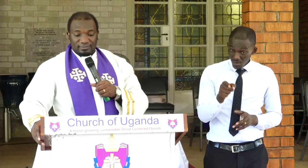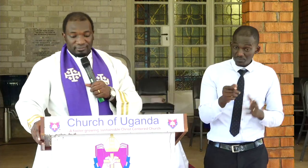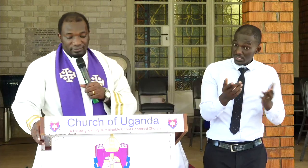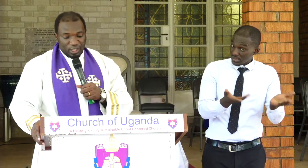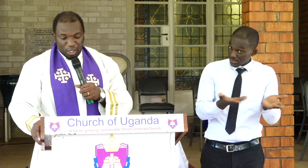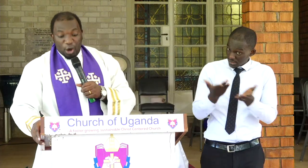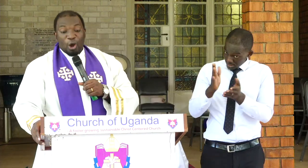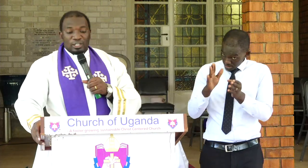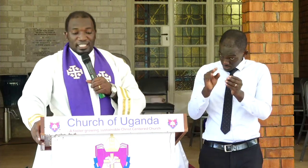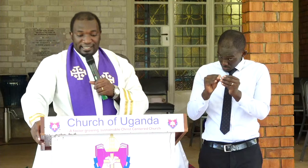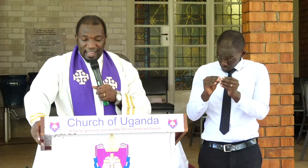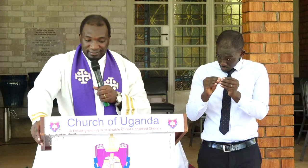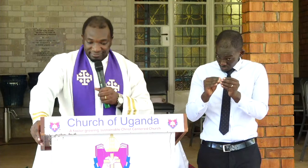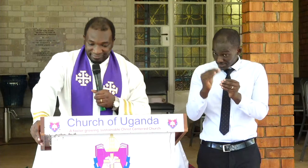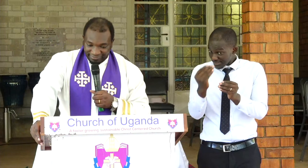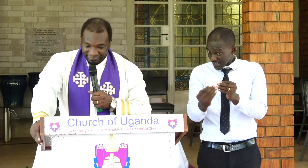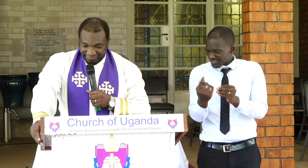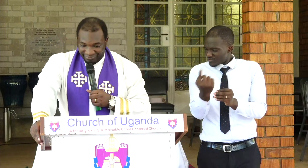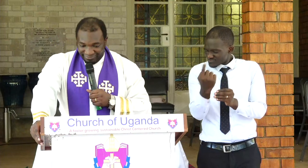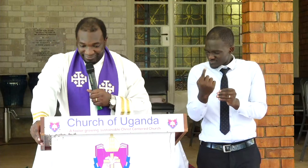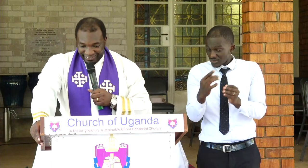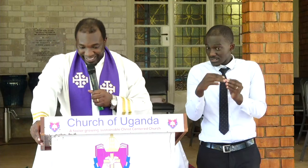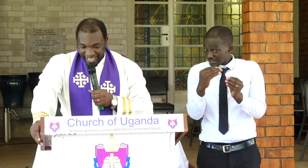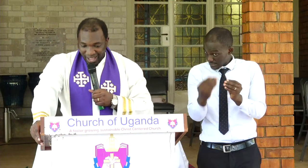son, your only son,